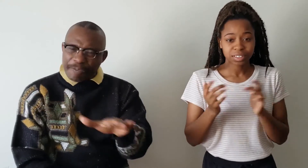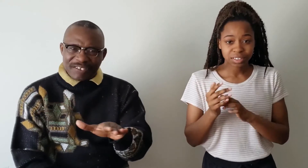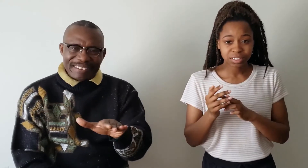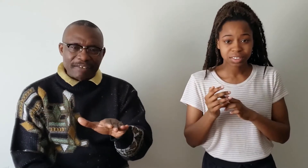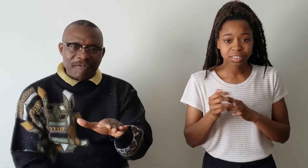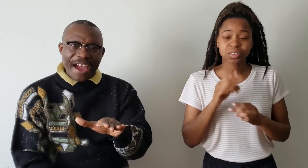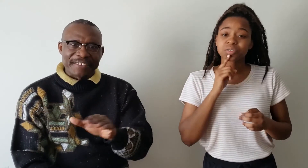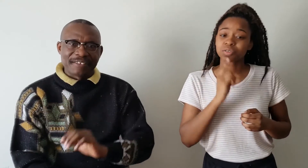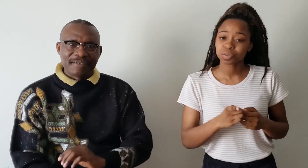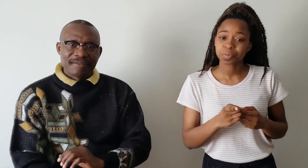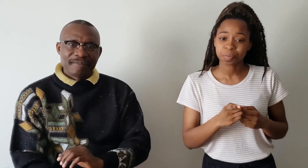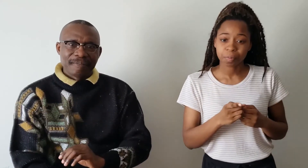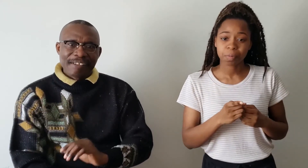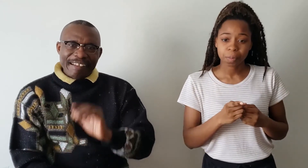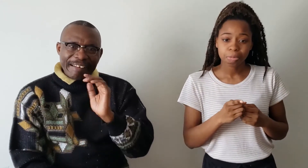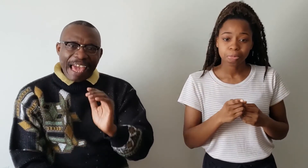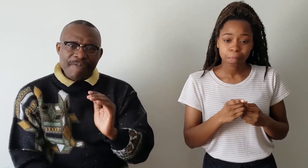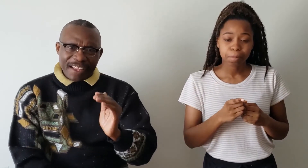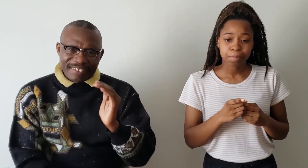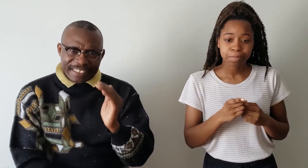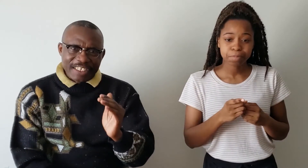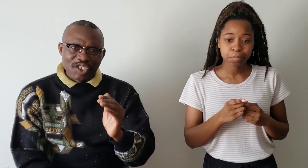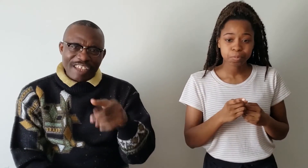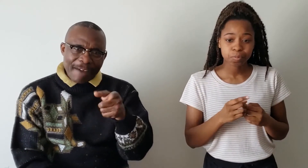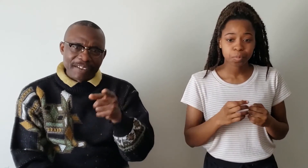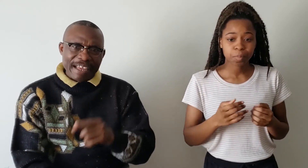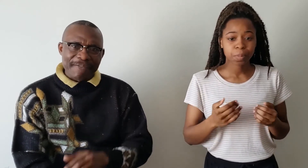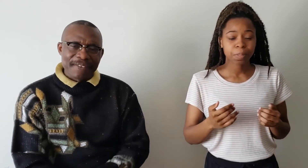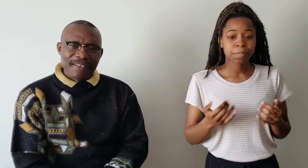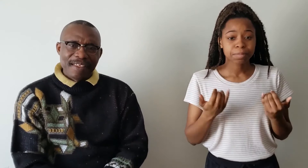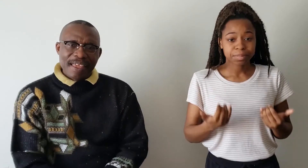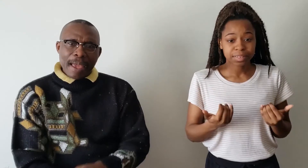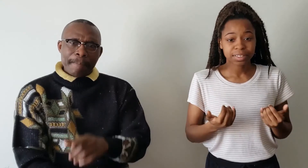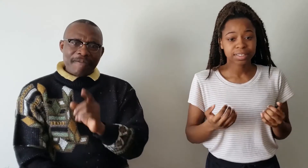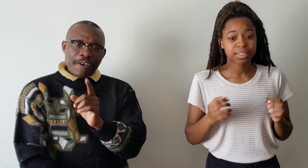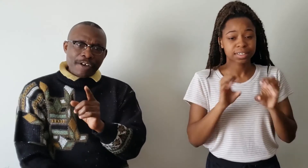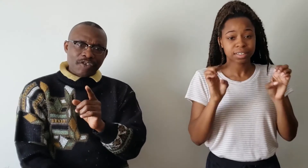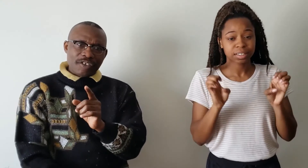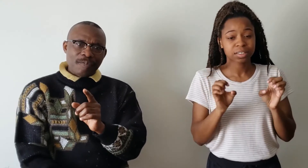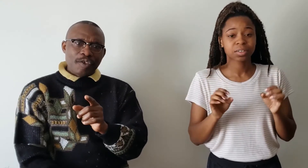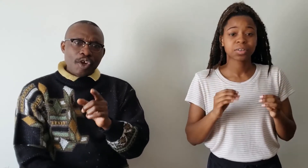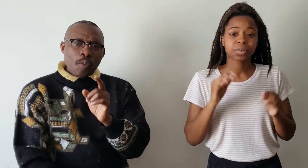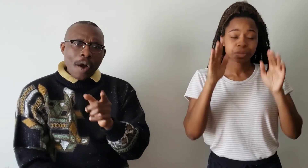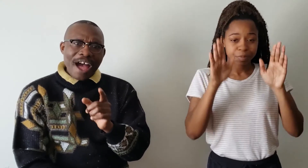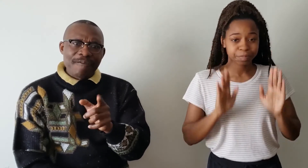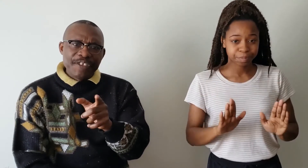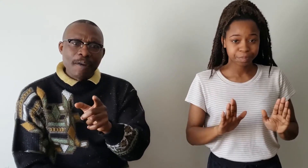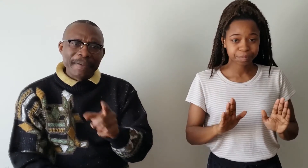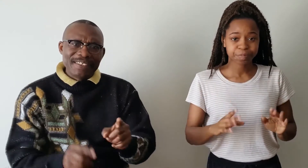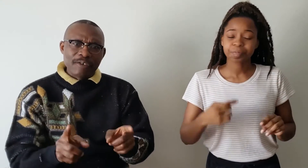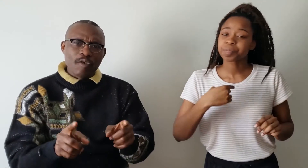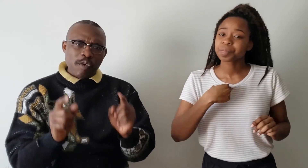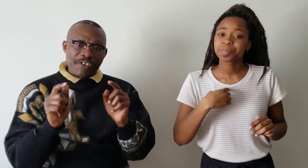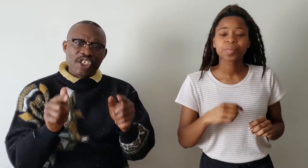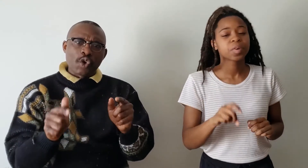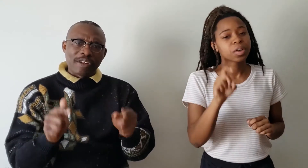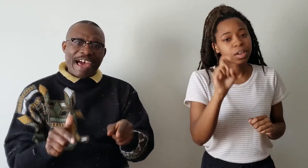is not final. Life continues after death. But first, what have you been doing with your